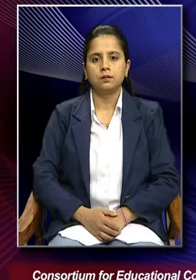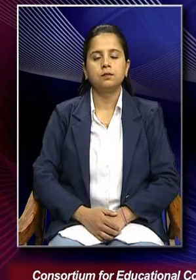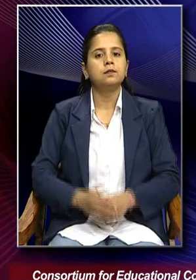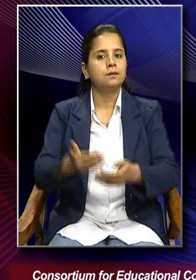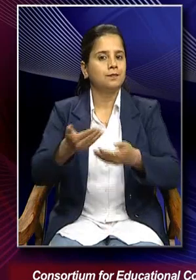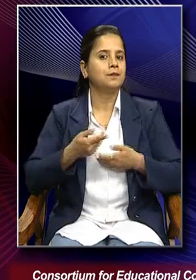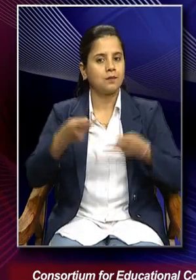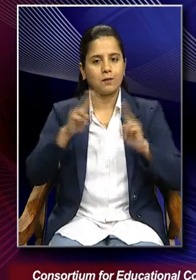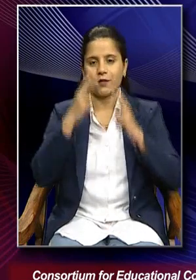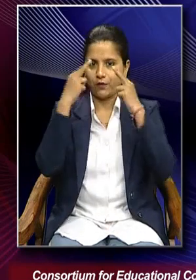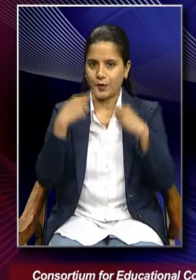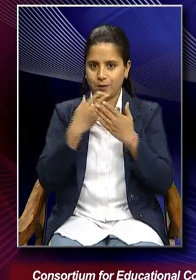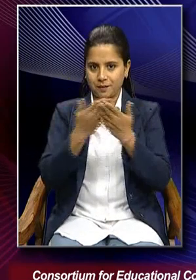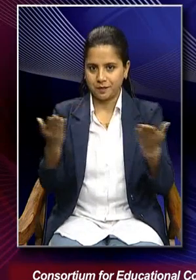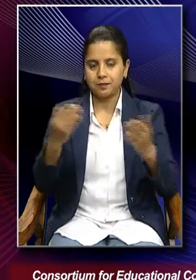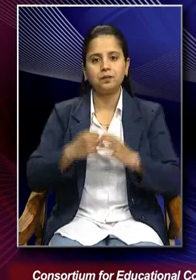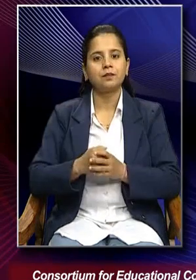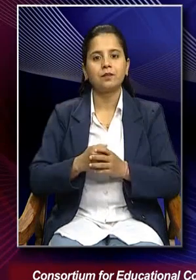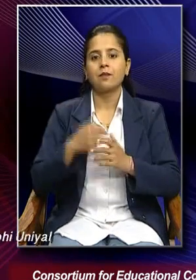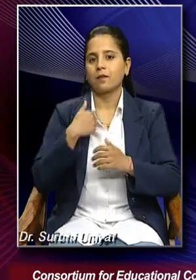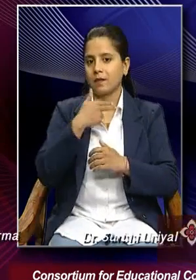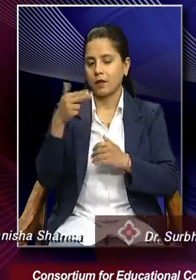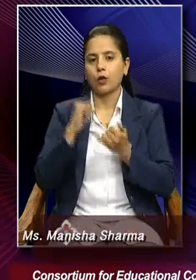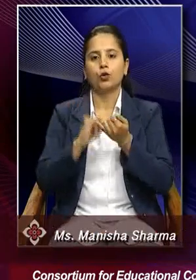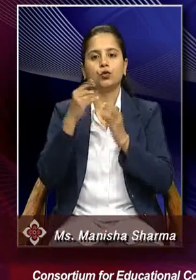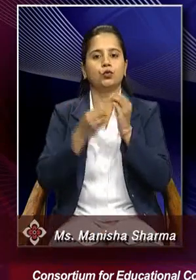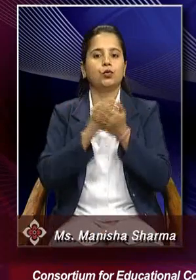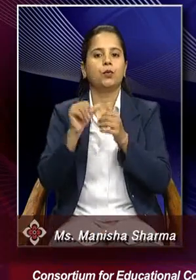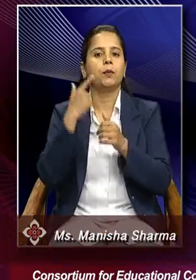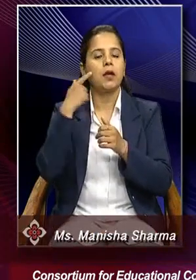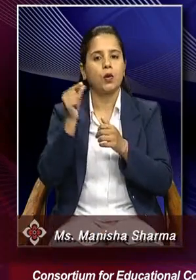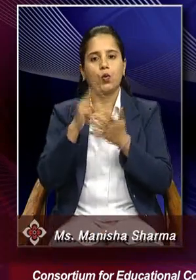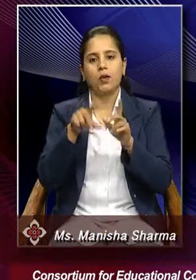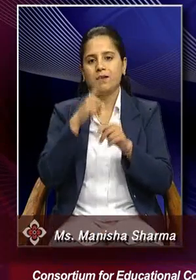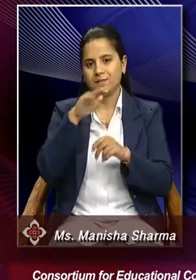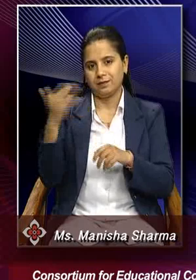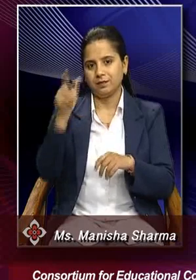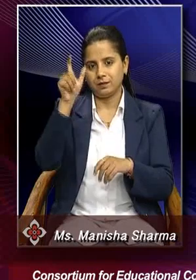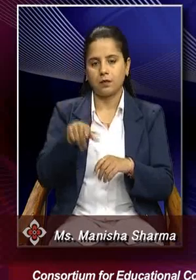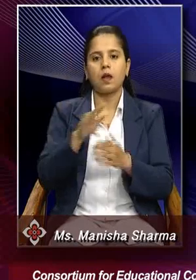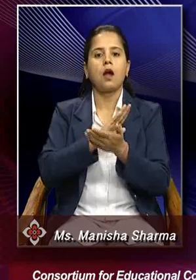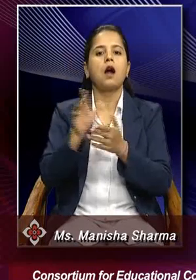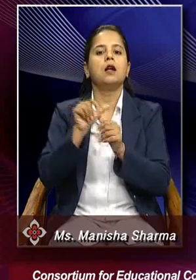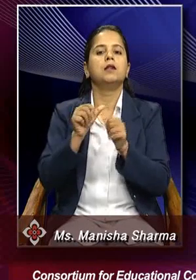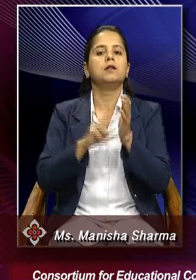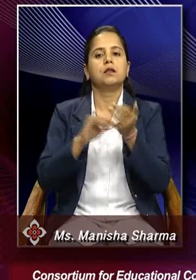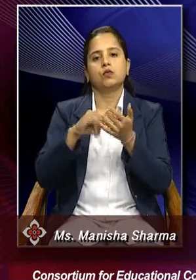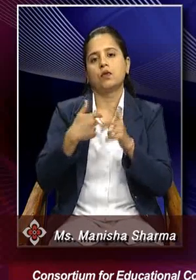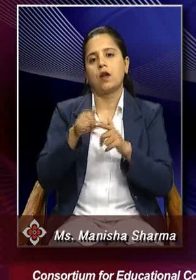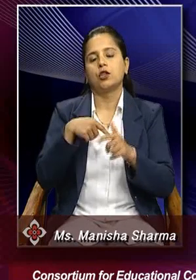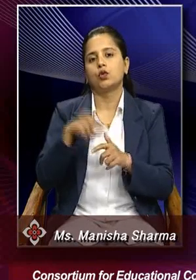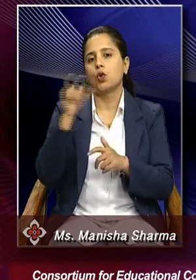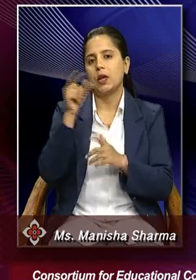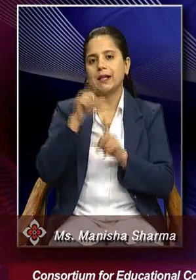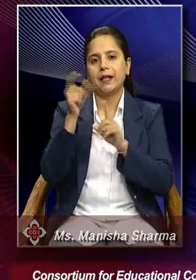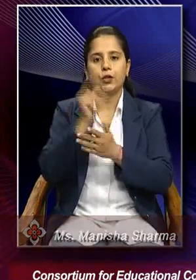Welcome back, viewers. I'm Surbhi Unyal and I teach philosophy at Hansraj College, University of